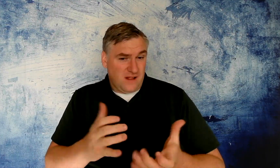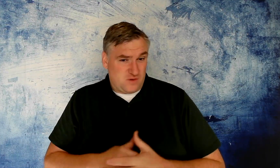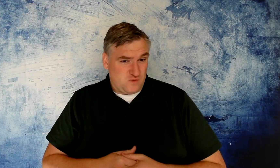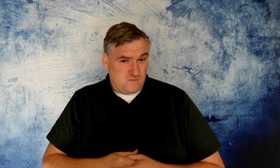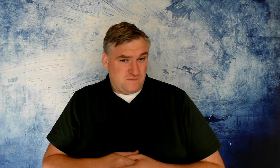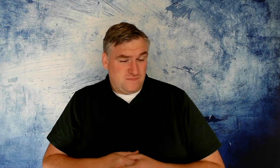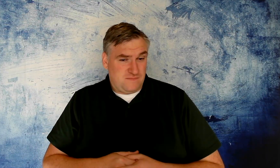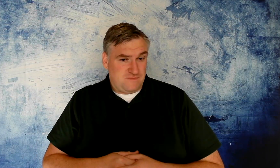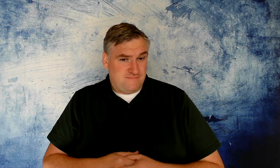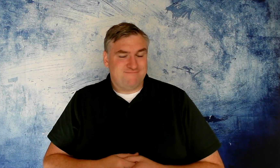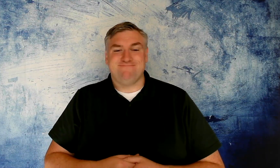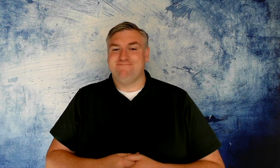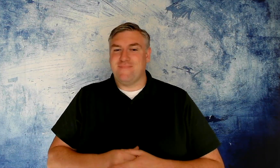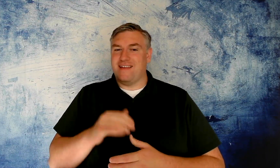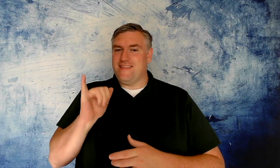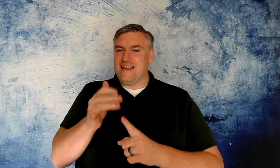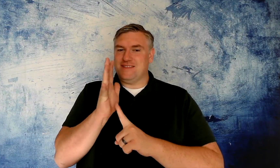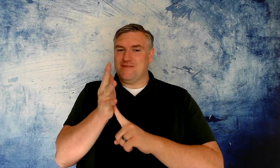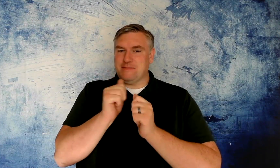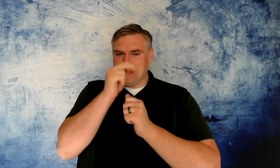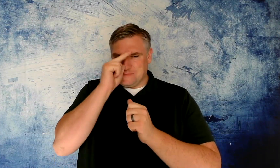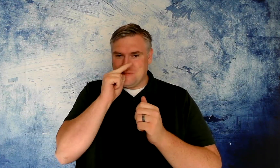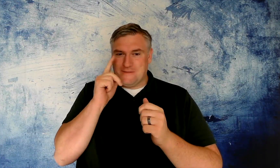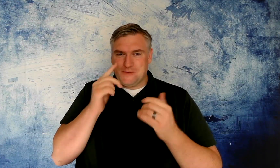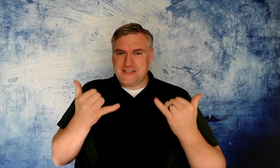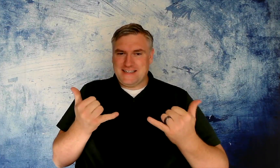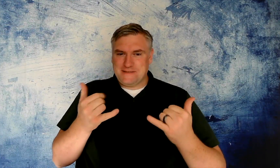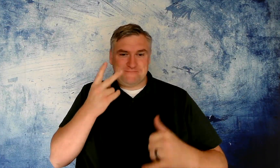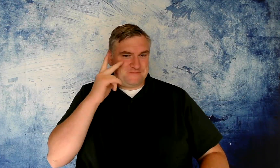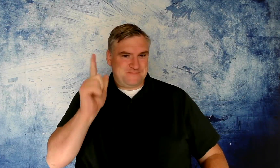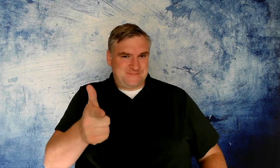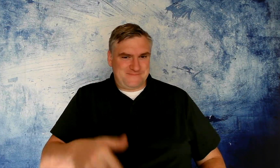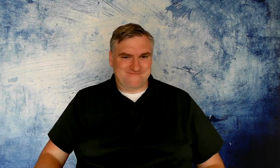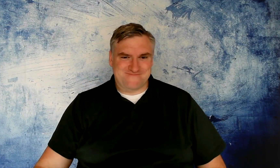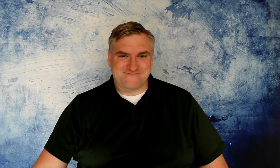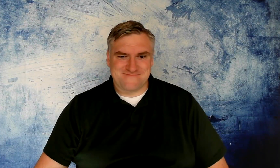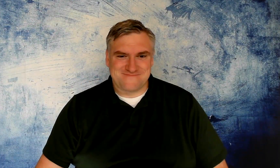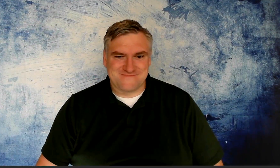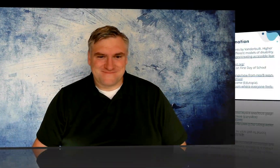feel that it's accessible? That's 5 Minutes with Nate for today. See you later.